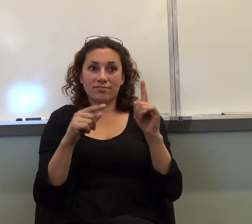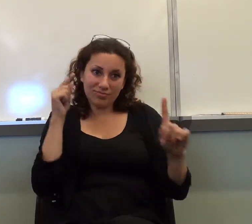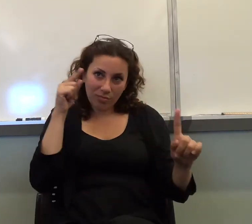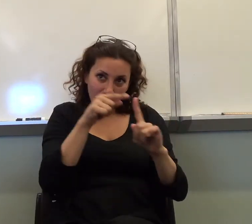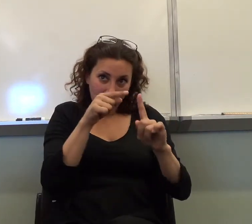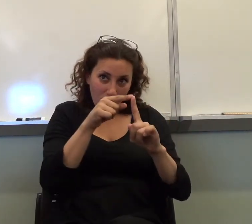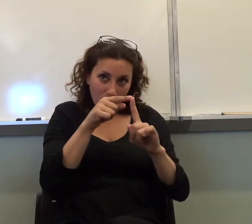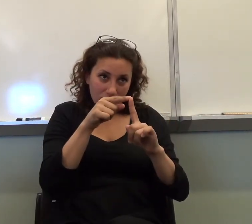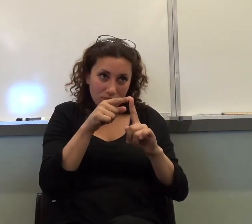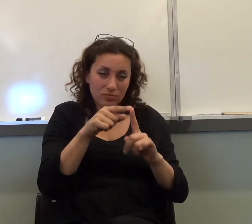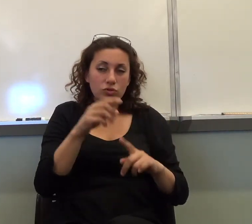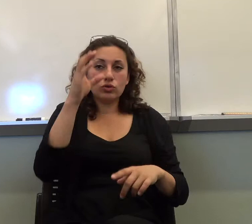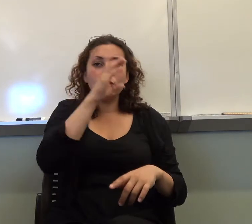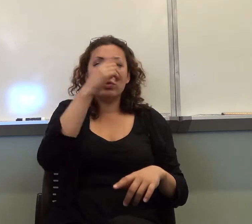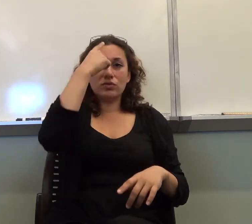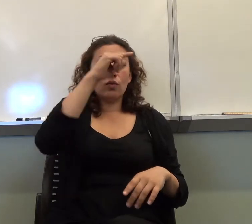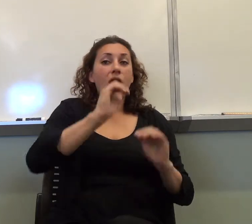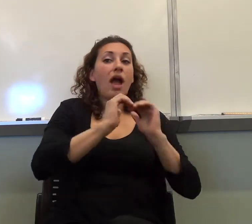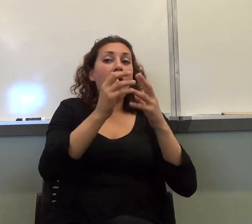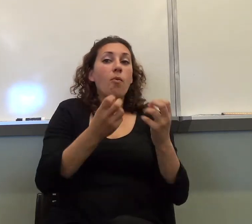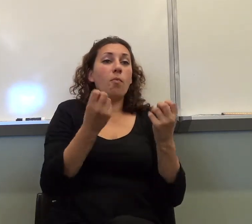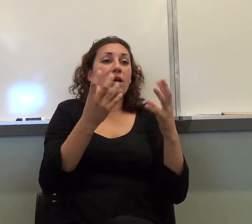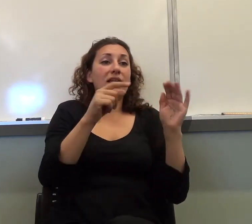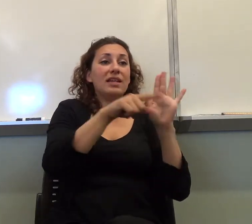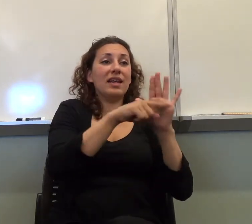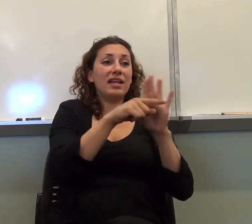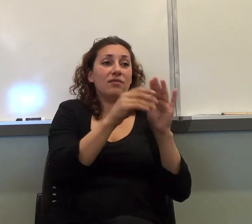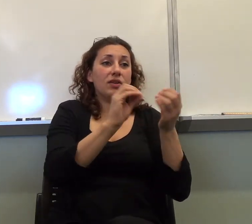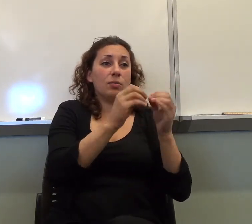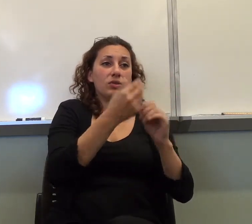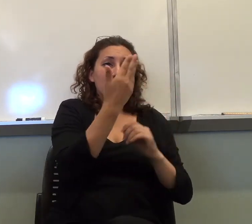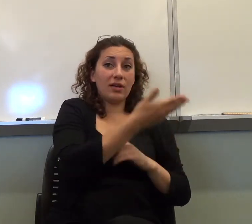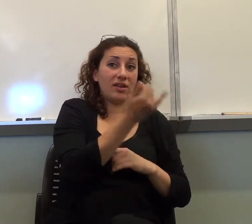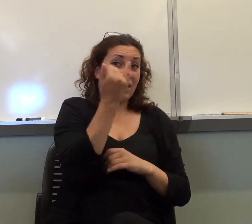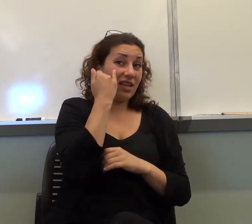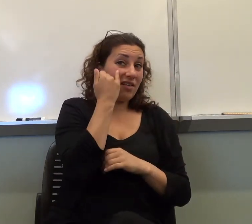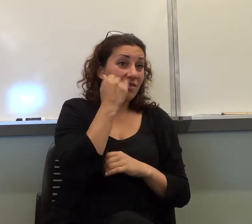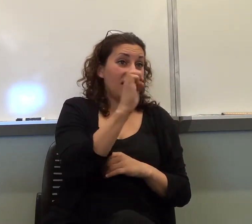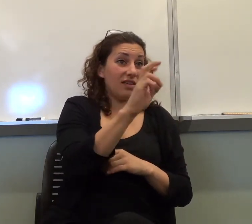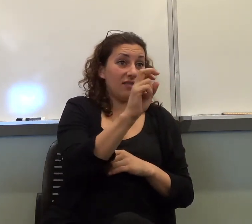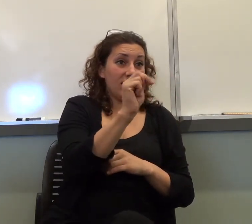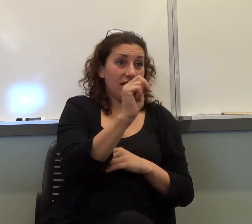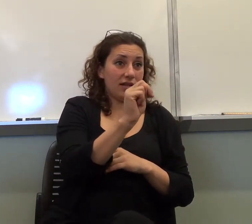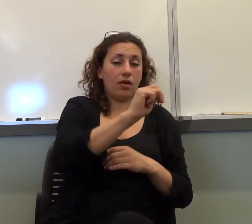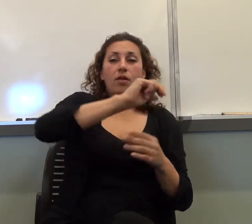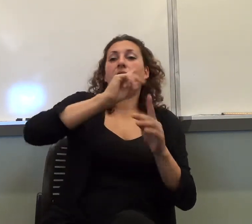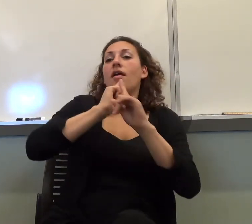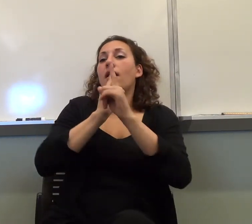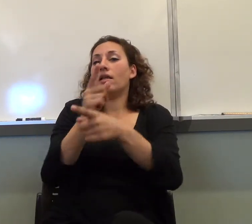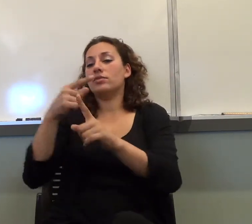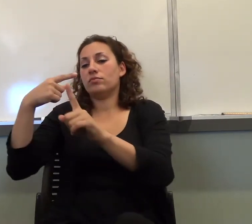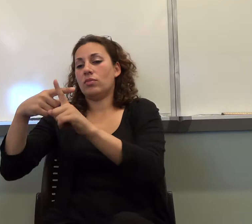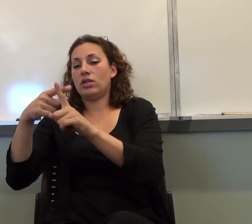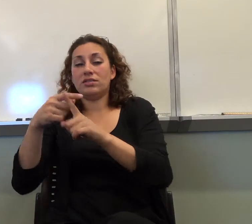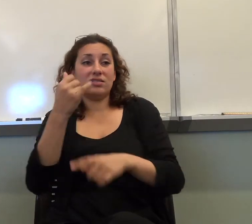for the number of negatives in a product like this. If it's even, the whole thing's positive. If it's odd, the whole thing's negative.